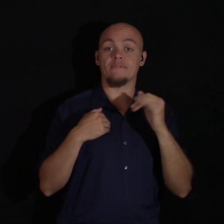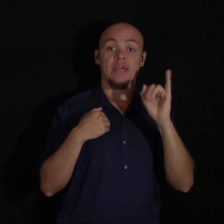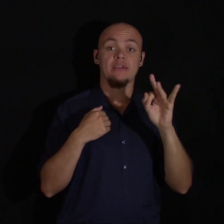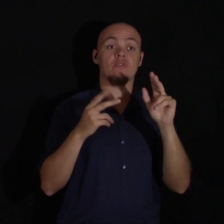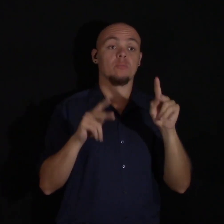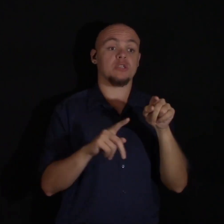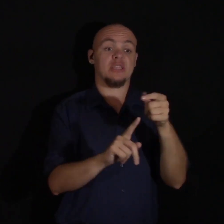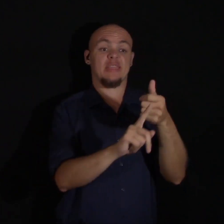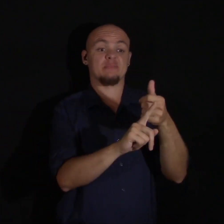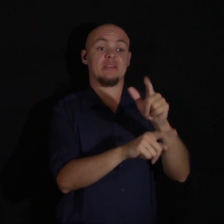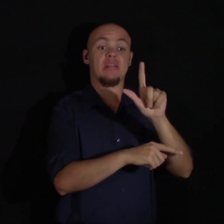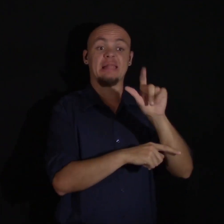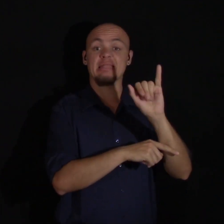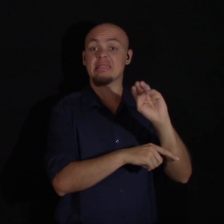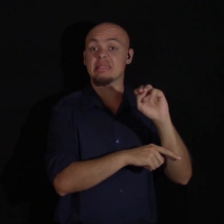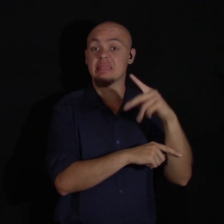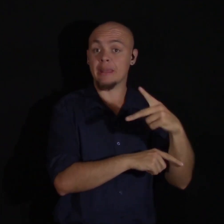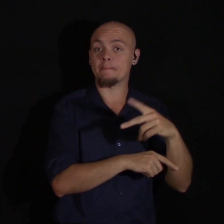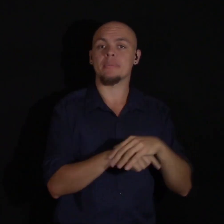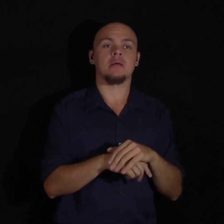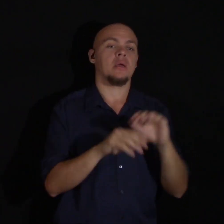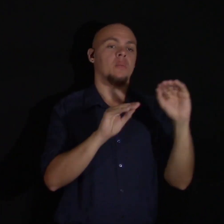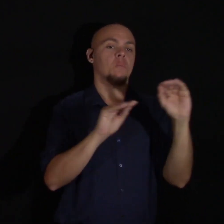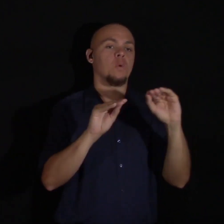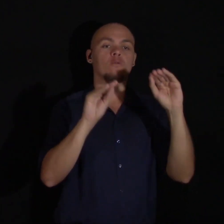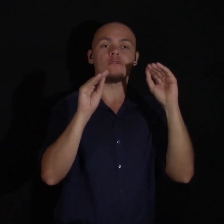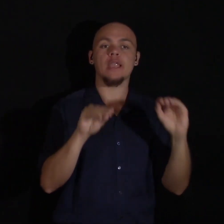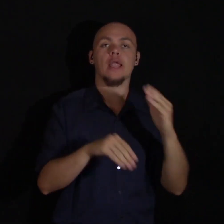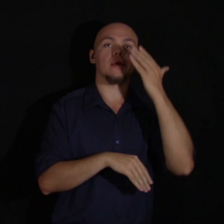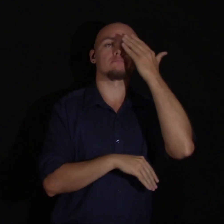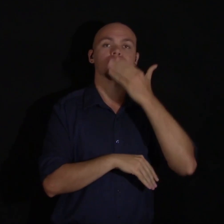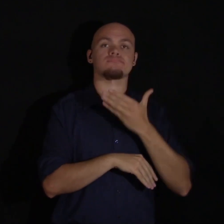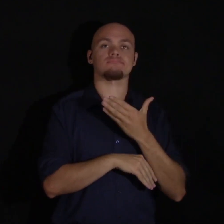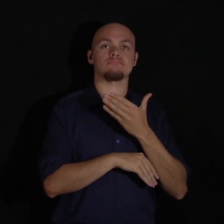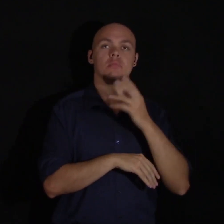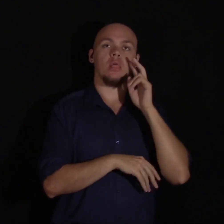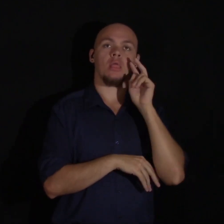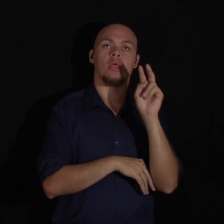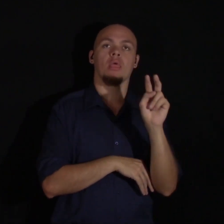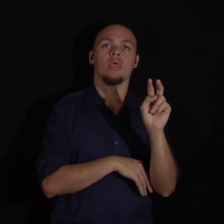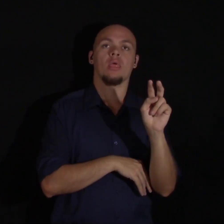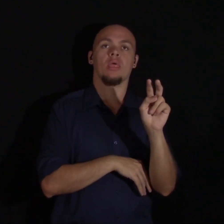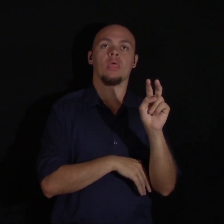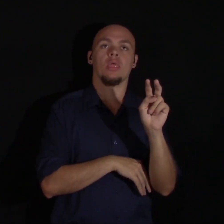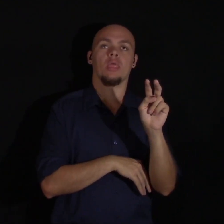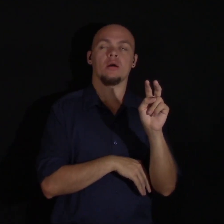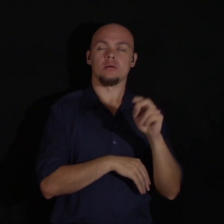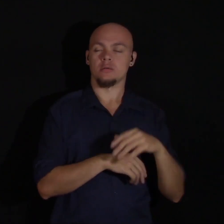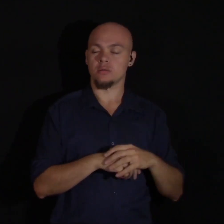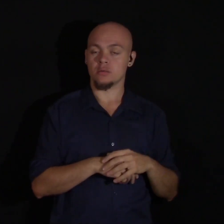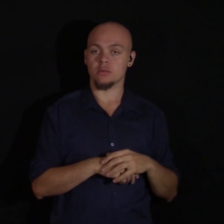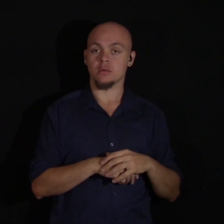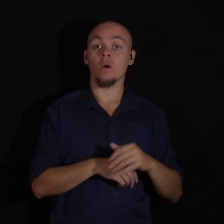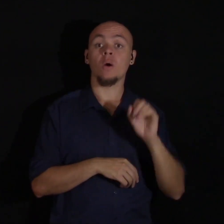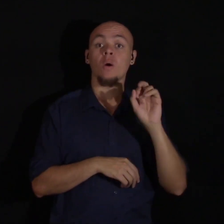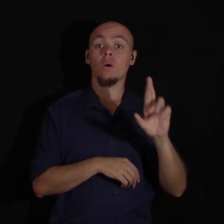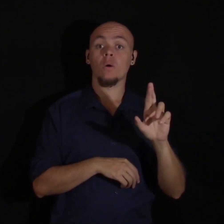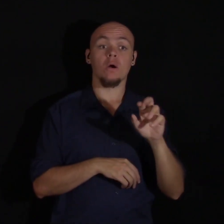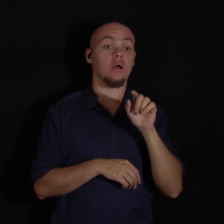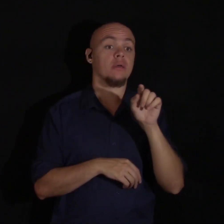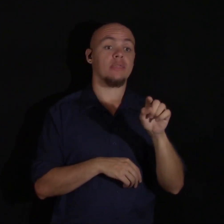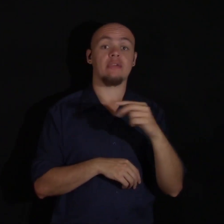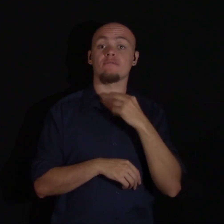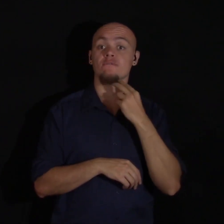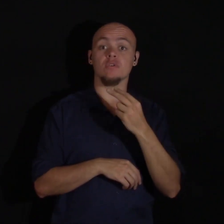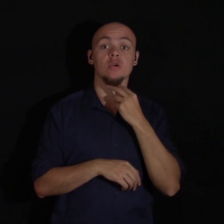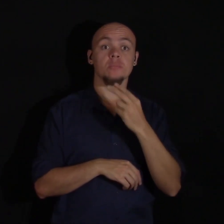limp, if someone is motionless, blank face, staring off into space, or they have not